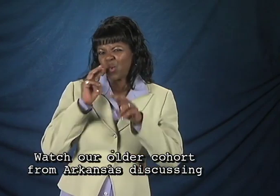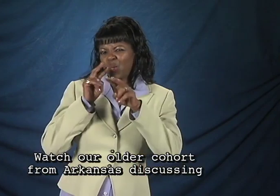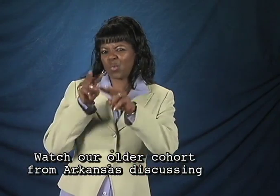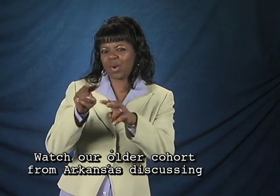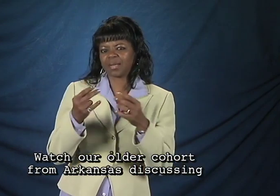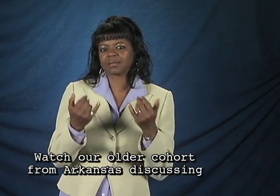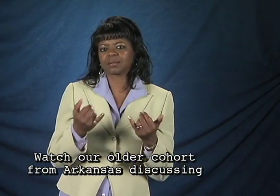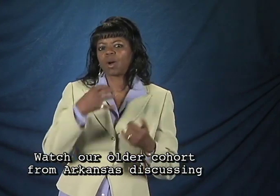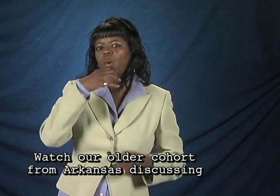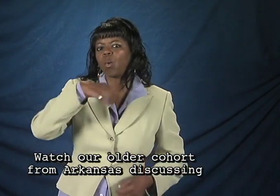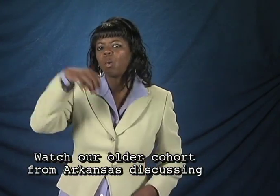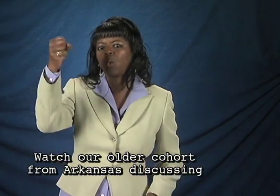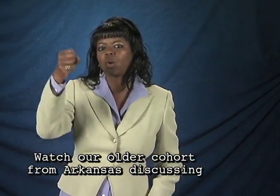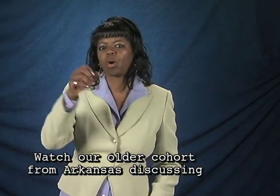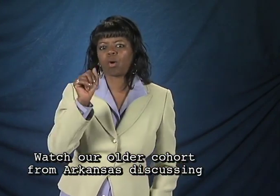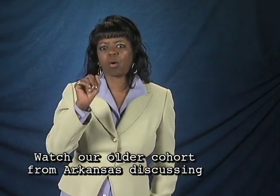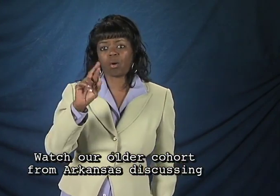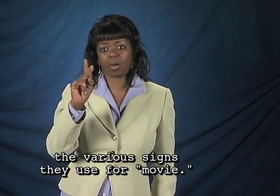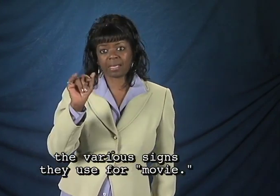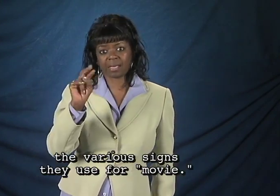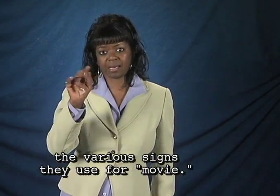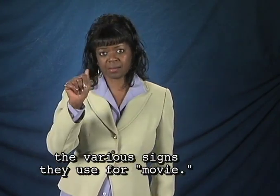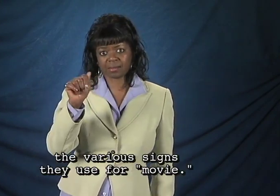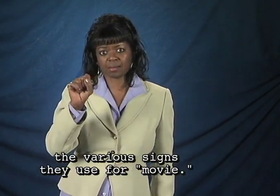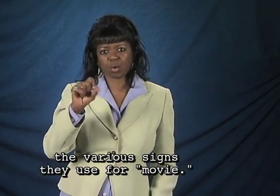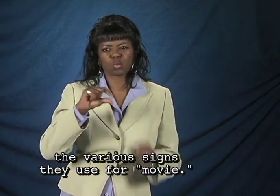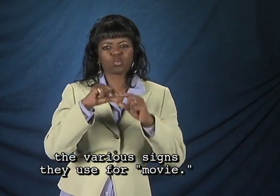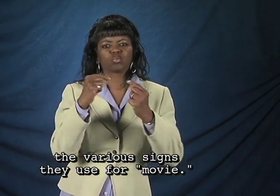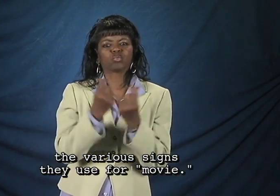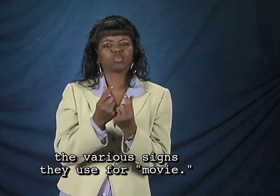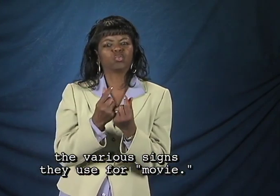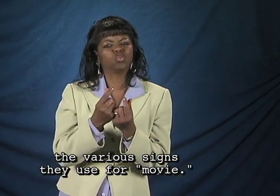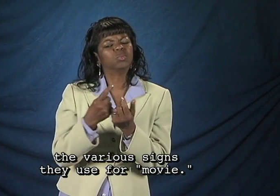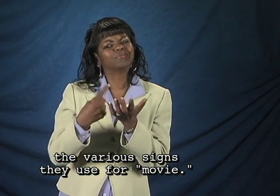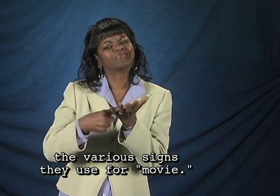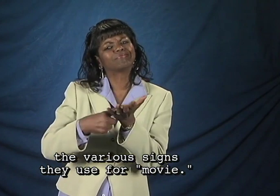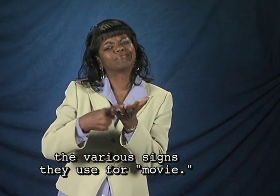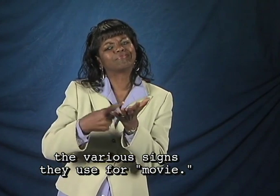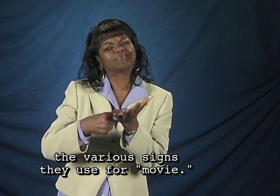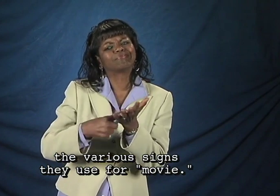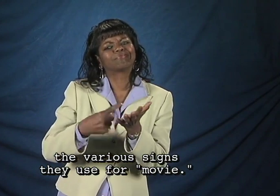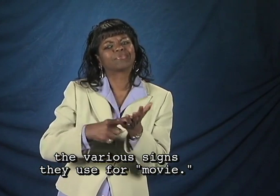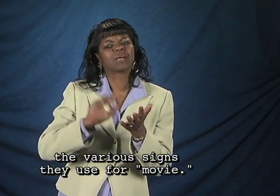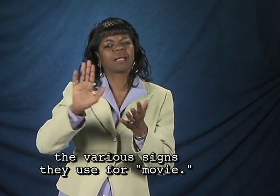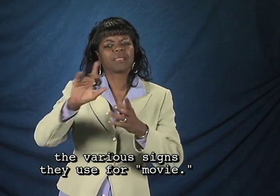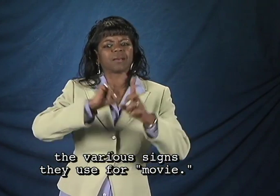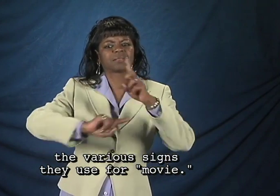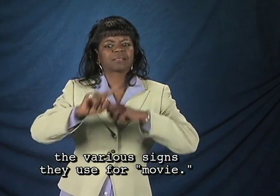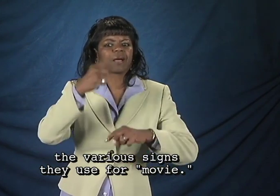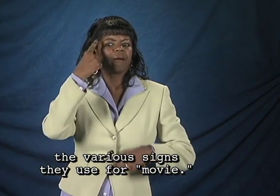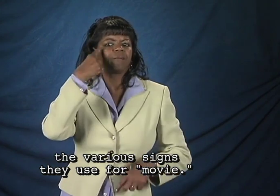Watch our older cohort from Arkansas discussing the various signs they use for movie.